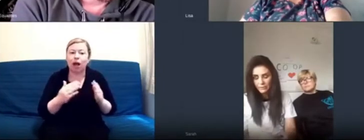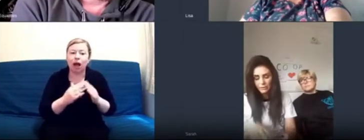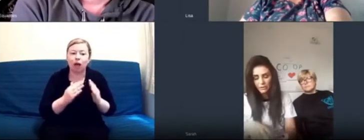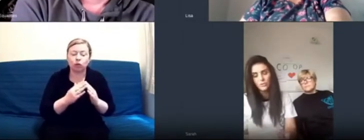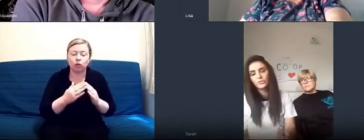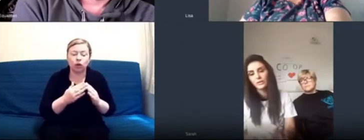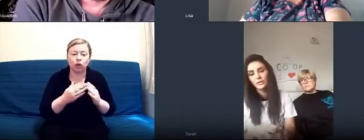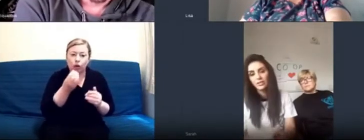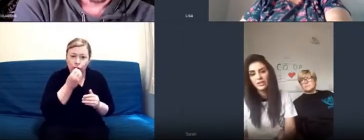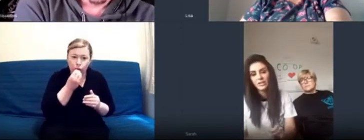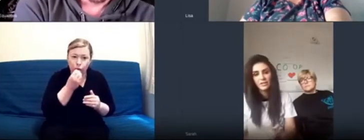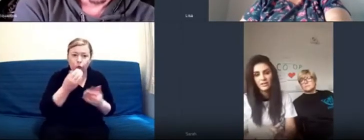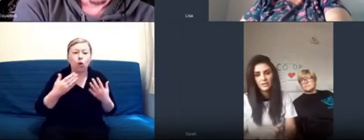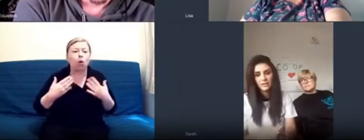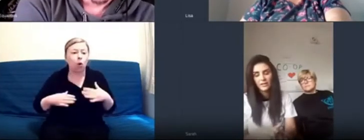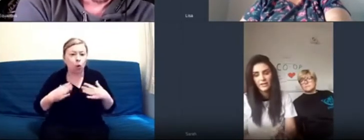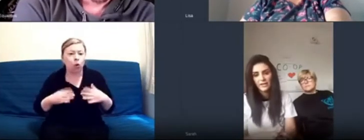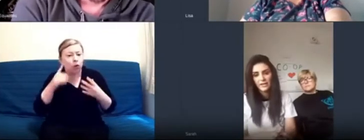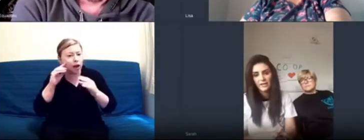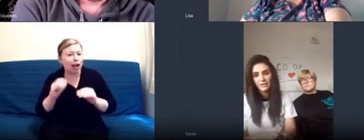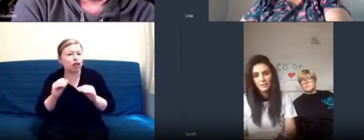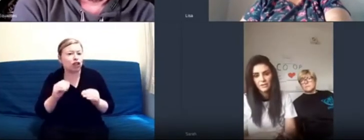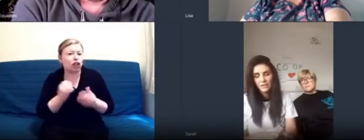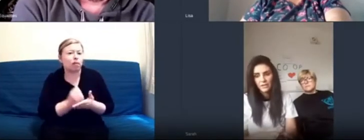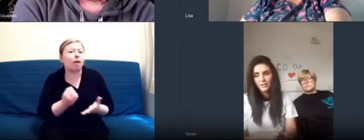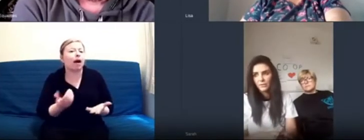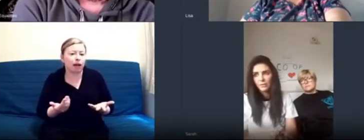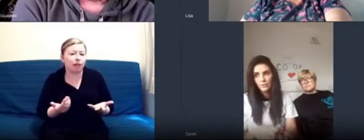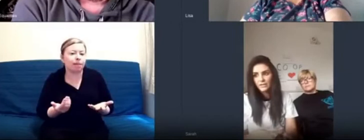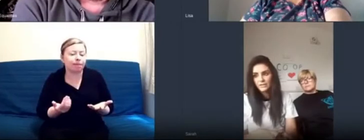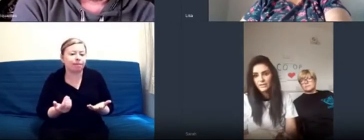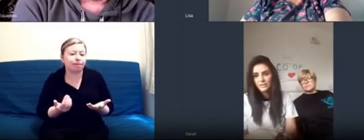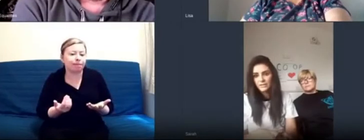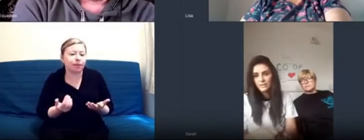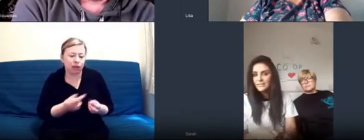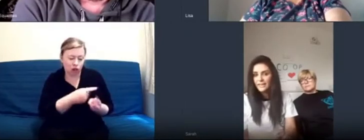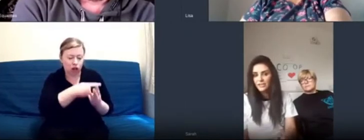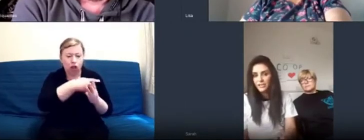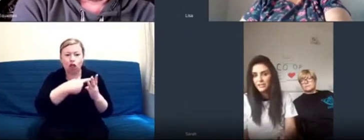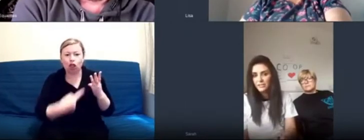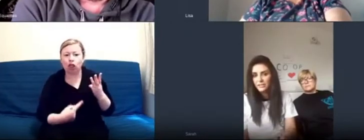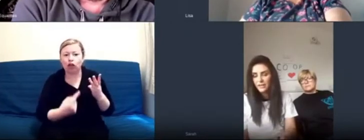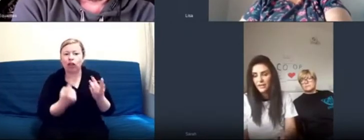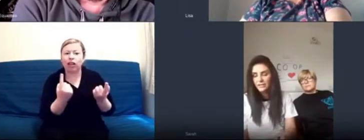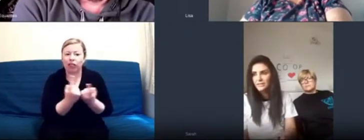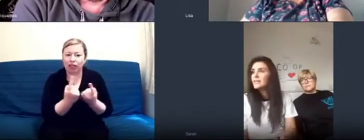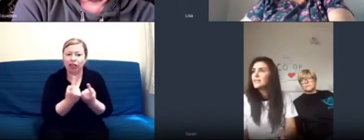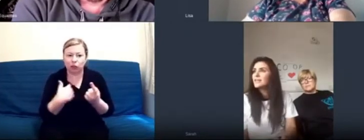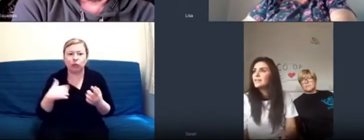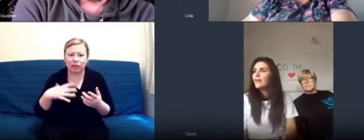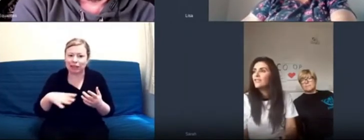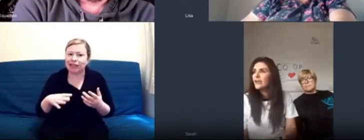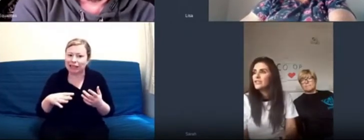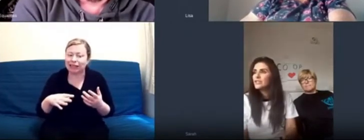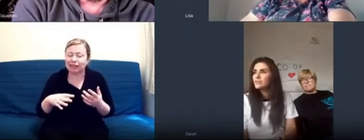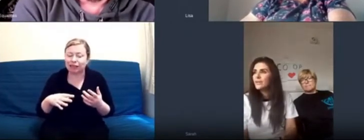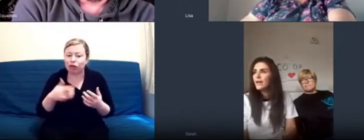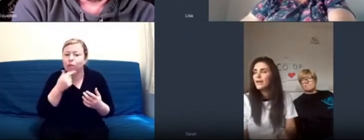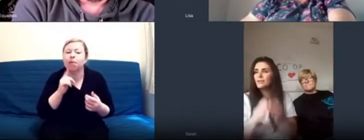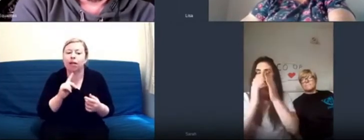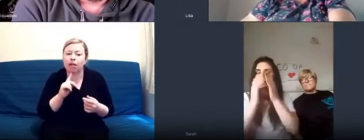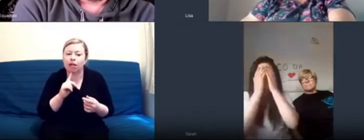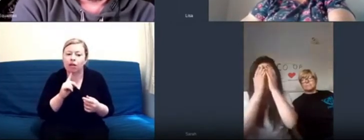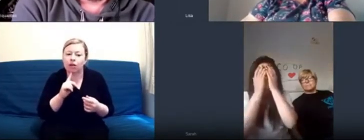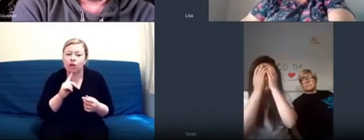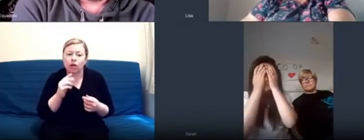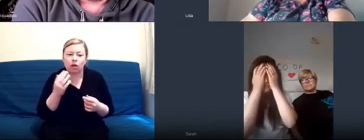education bank, because I knew those were the three key areas that were going to need attention. And at first, when